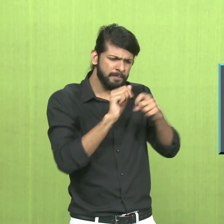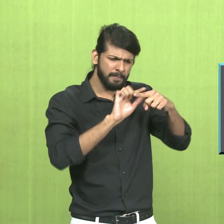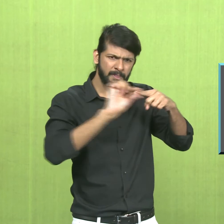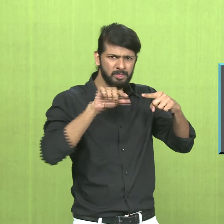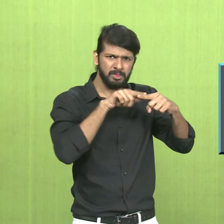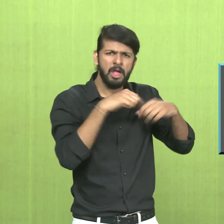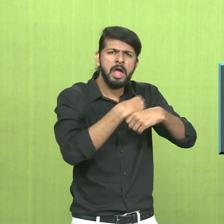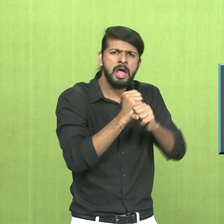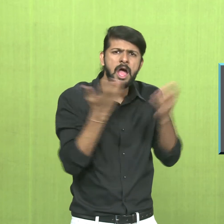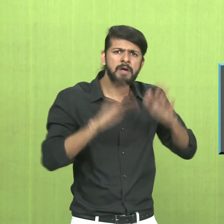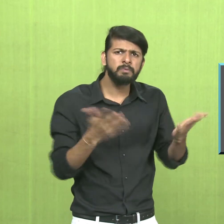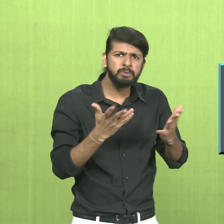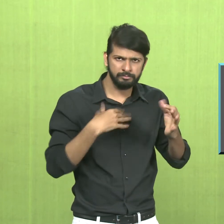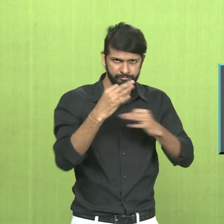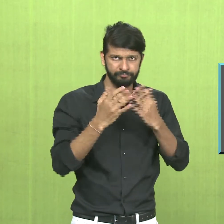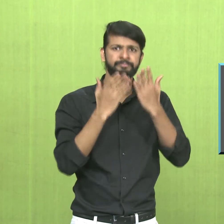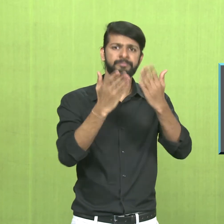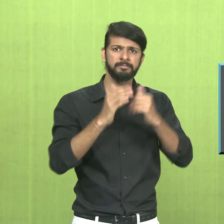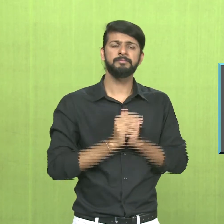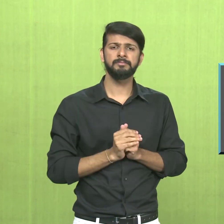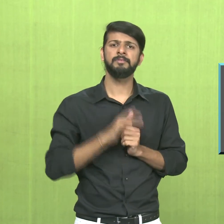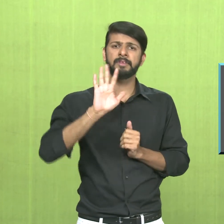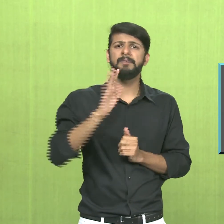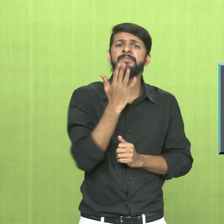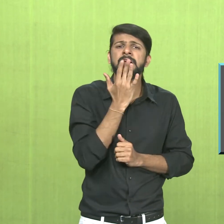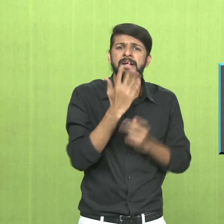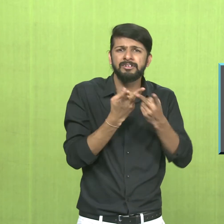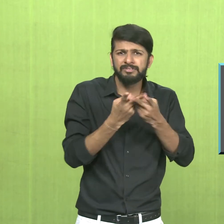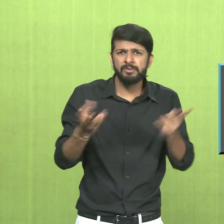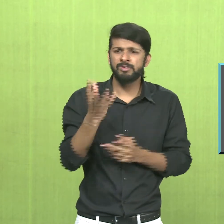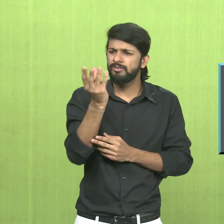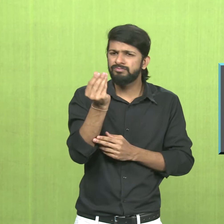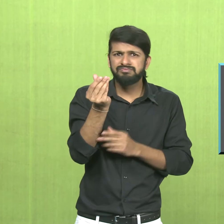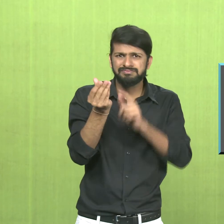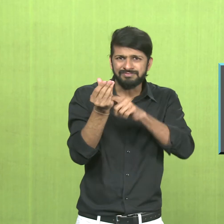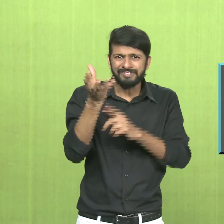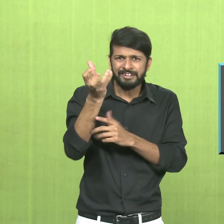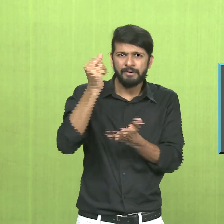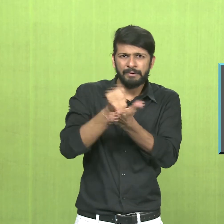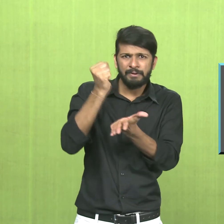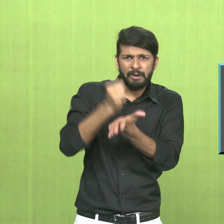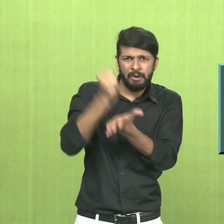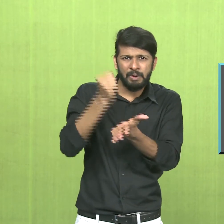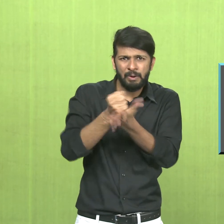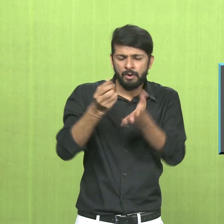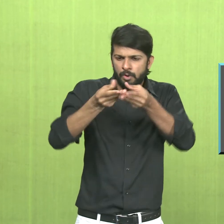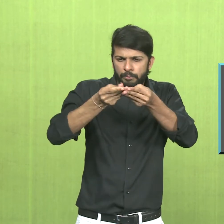How is a pastel stick made? It is made by mixing fine and